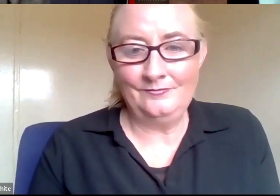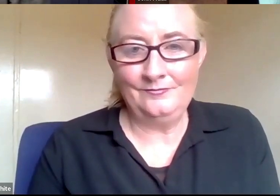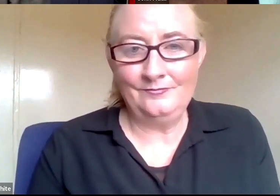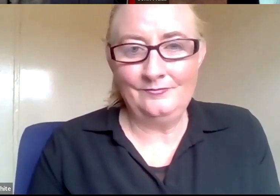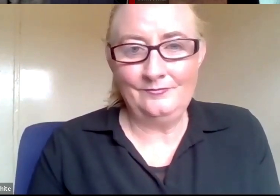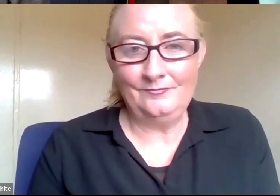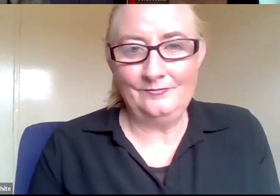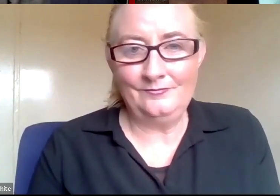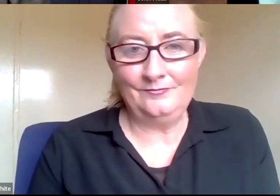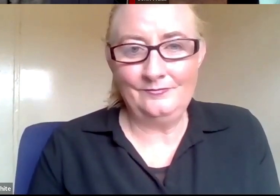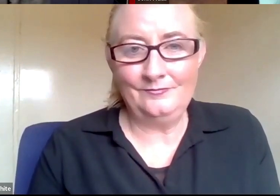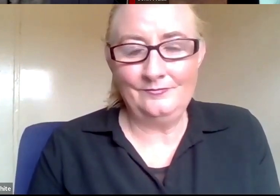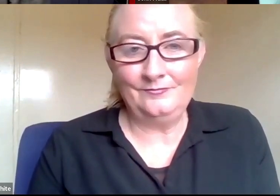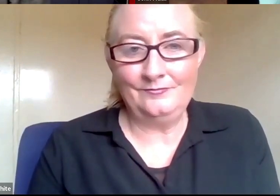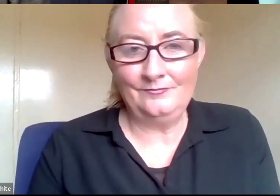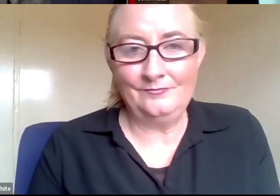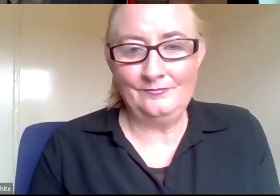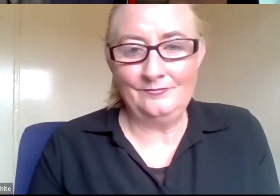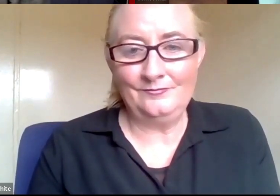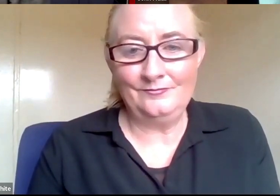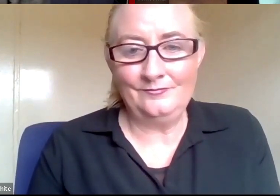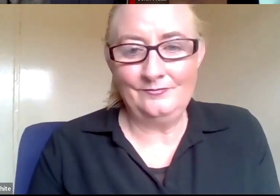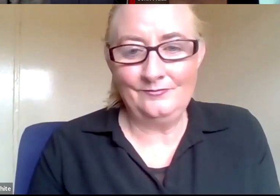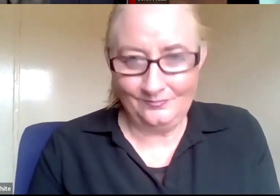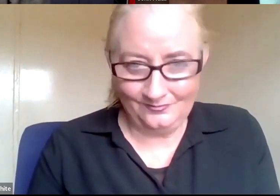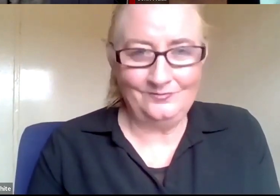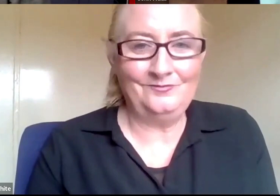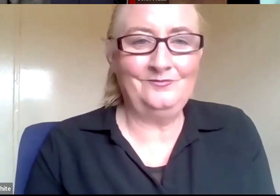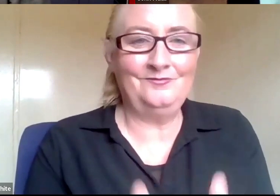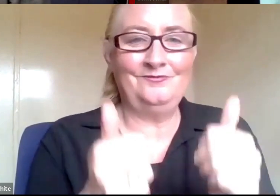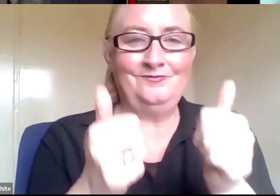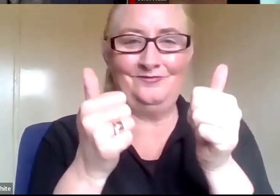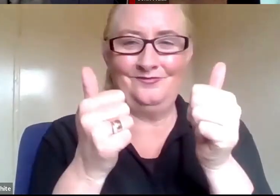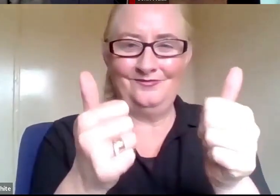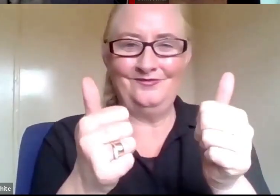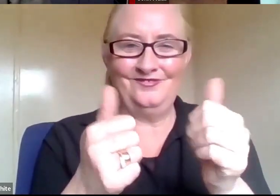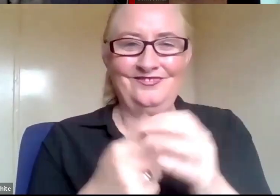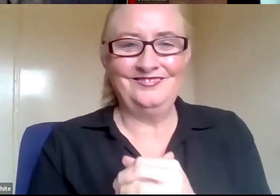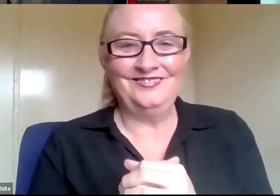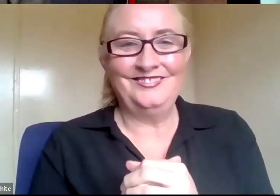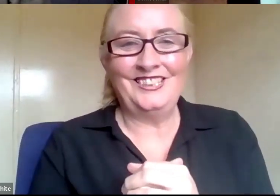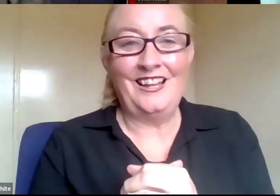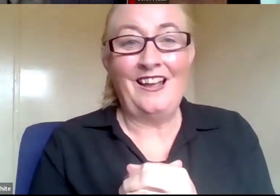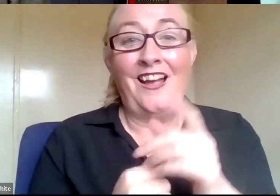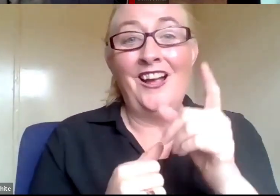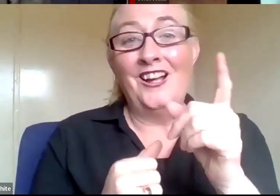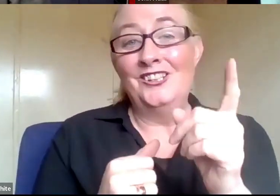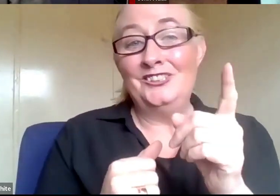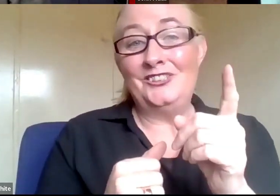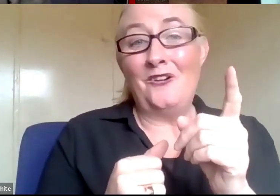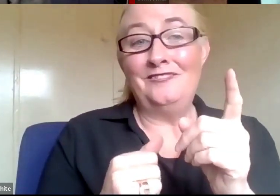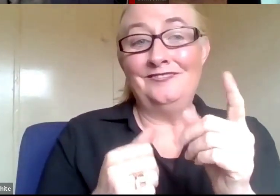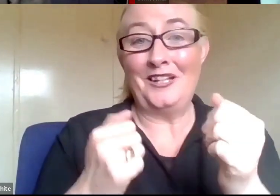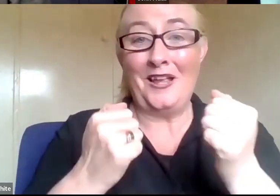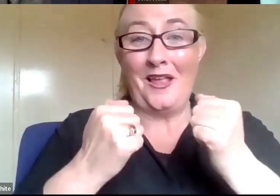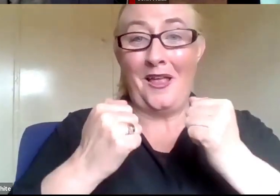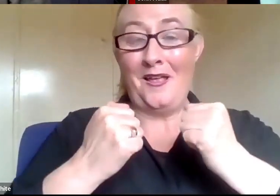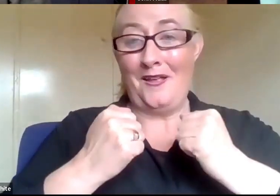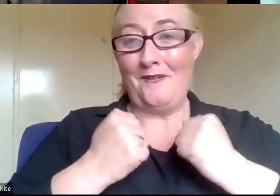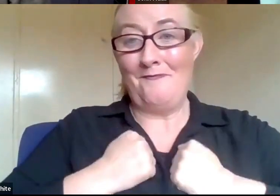on? This one. The height of my interest is now,